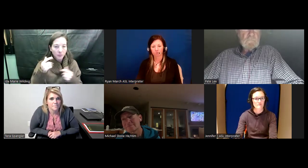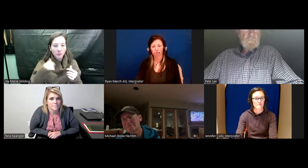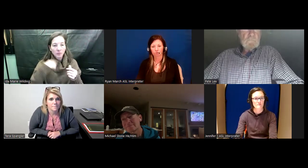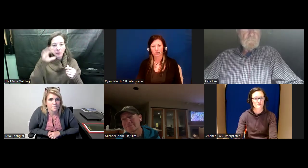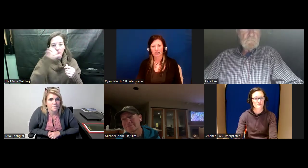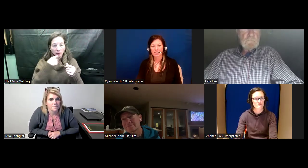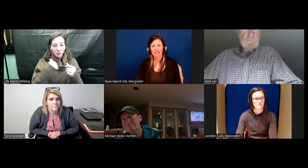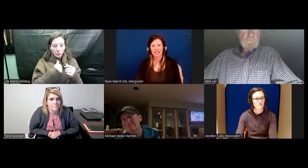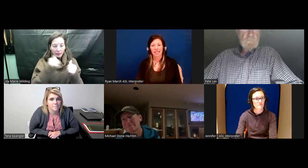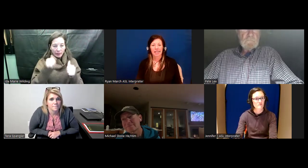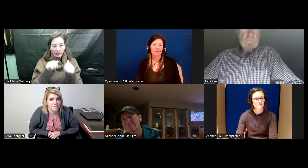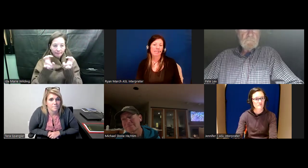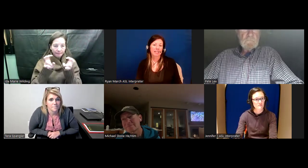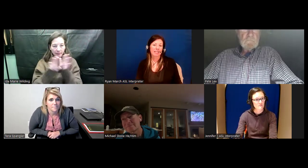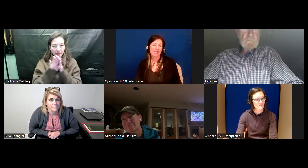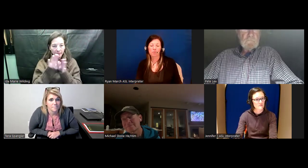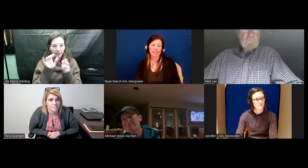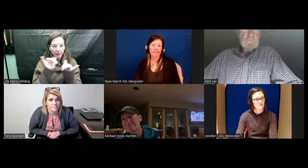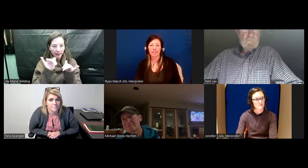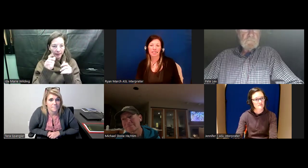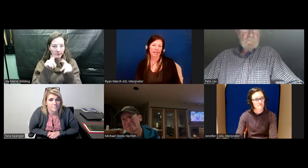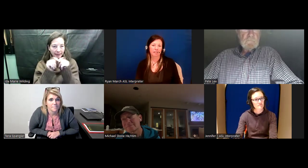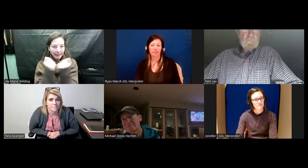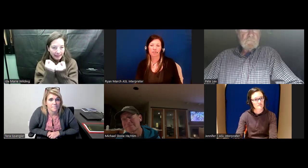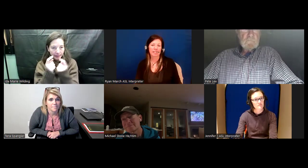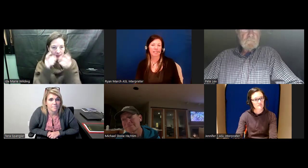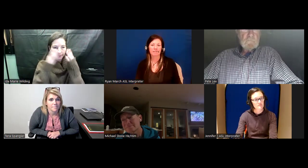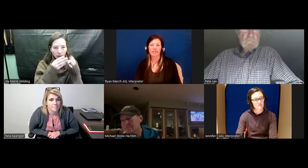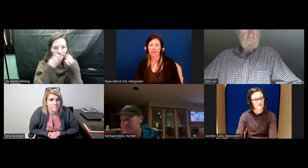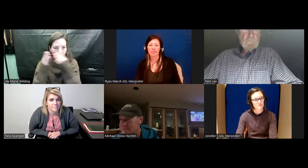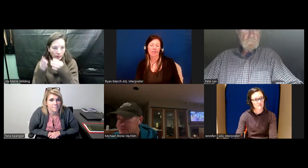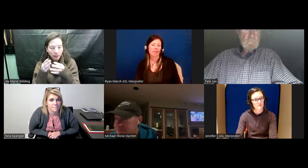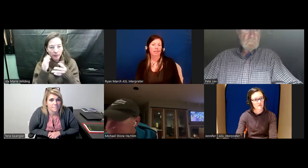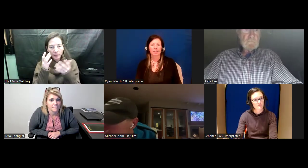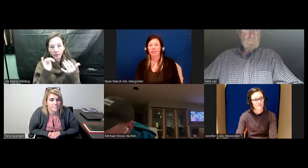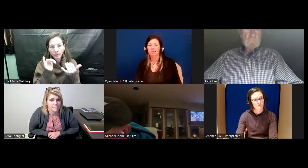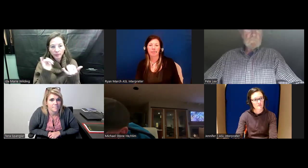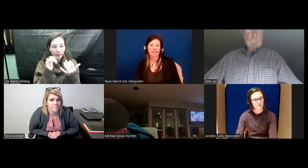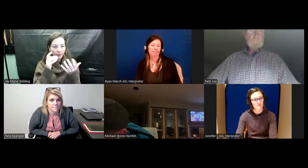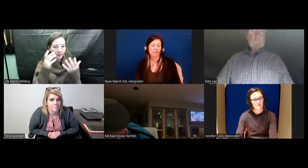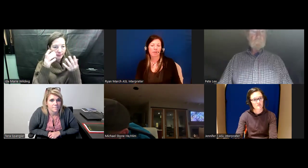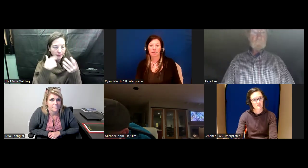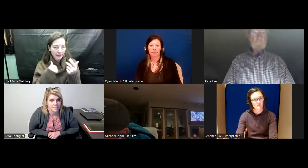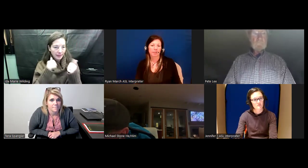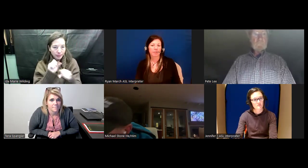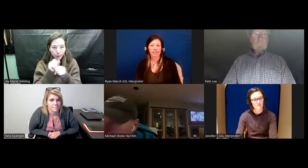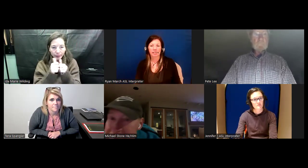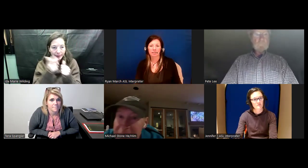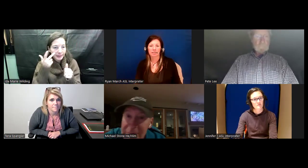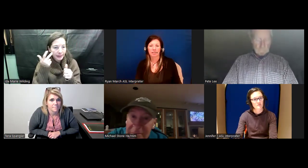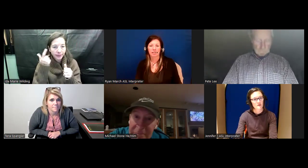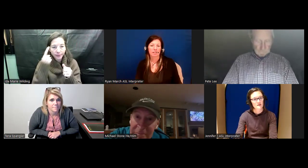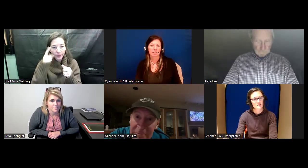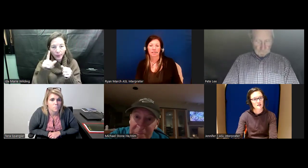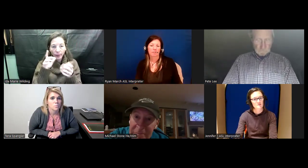Mhm. I'm guessing that so need to develop like maybe something,